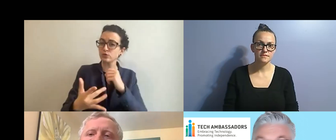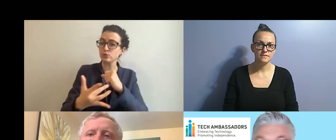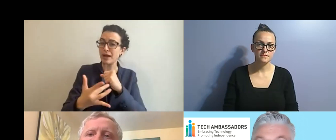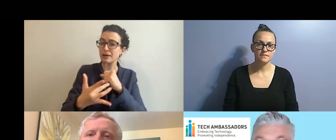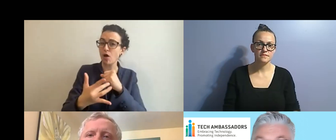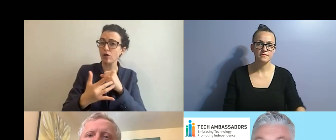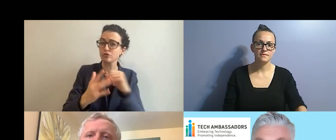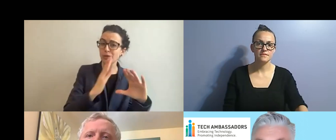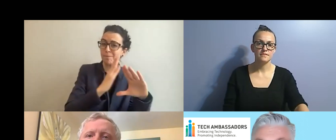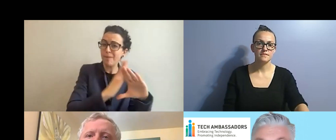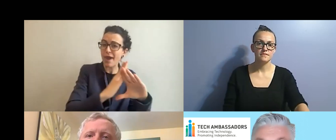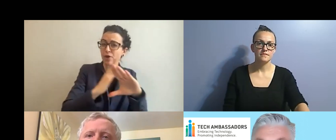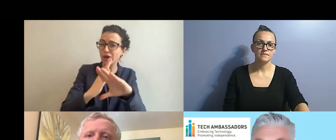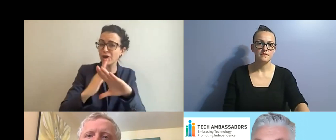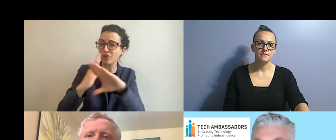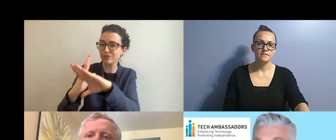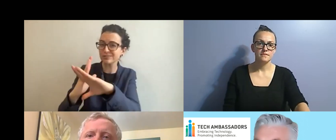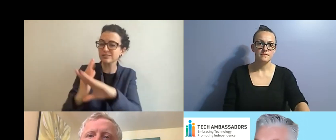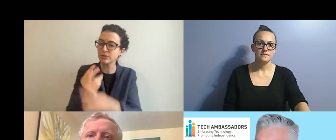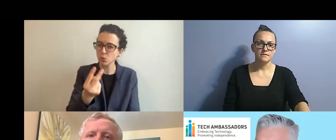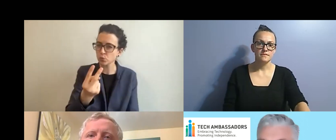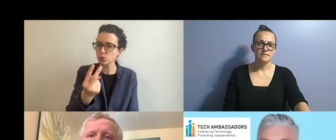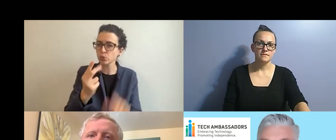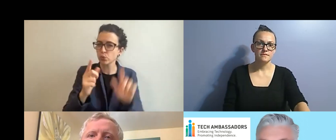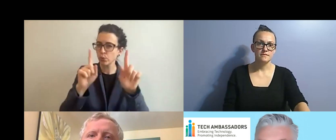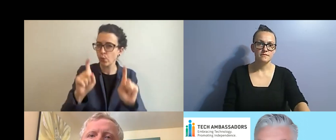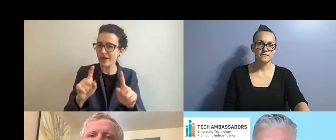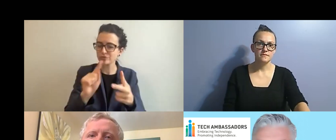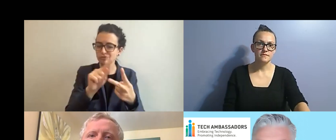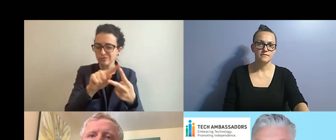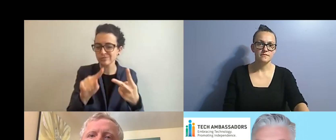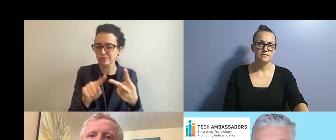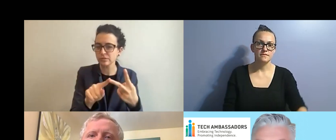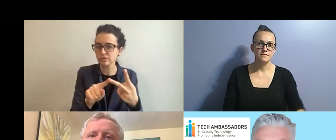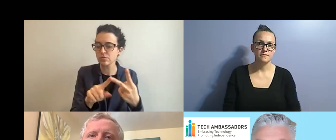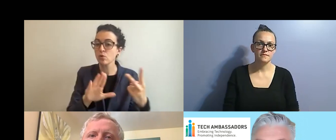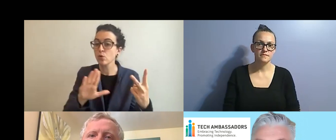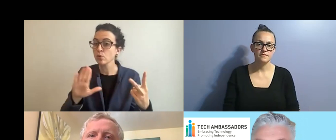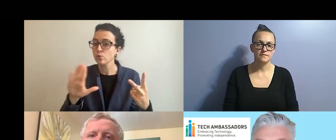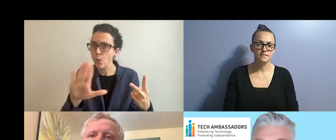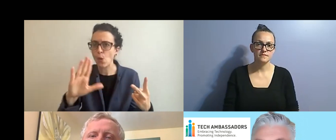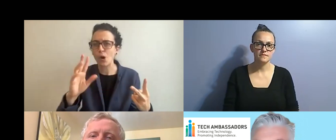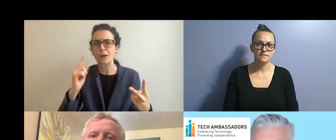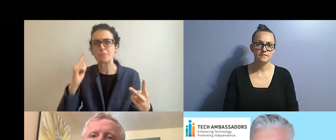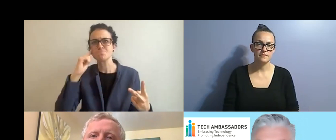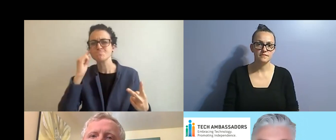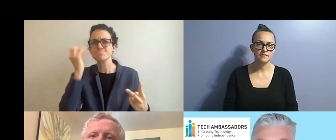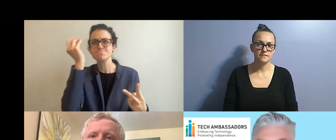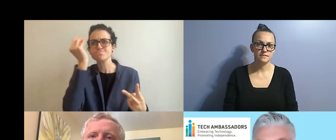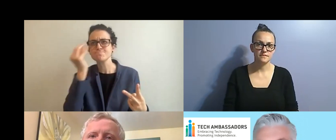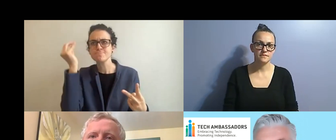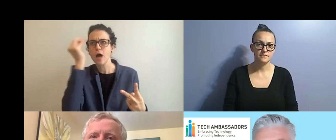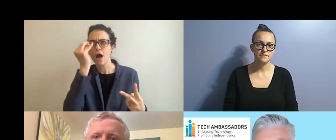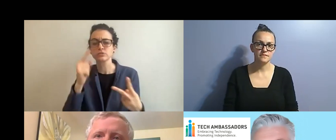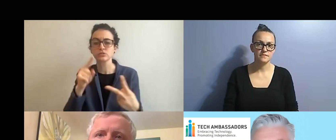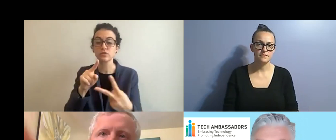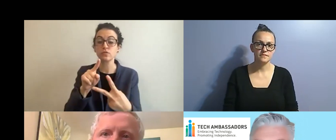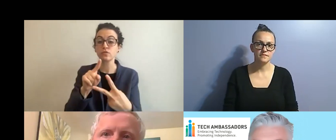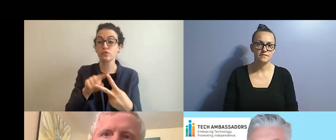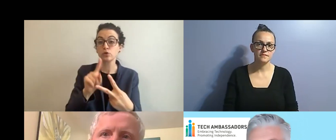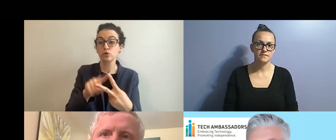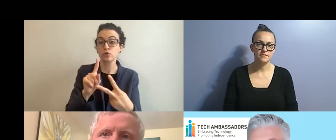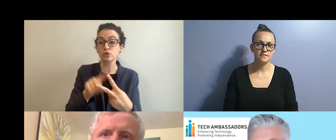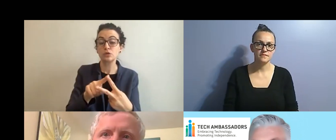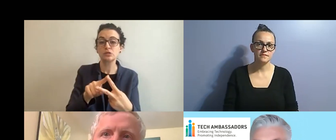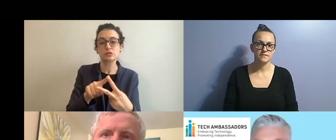has 2 questions, and it is your thoughts as attendees. First question: what is the biggest